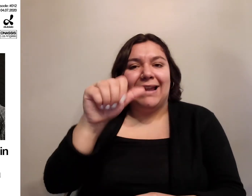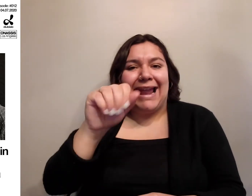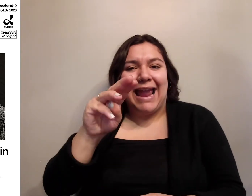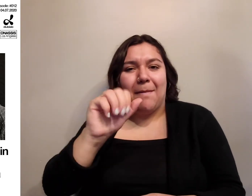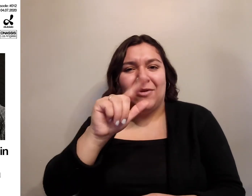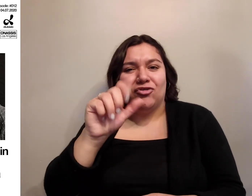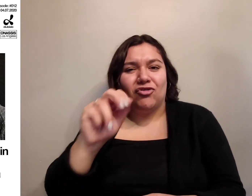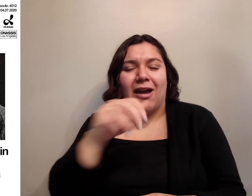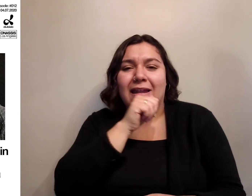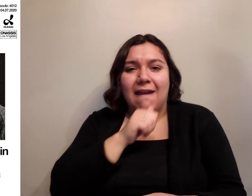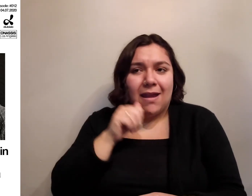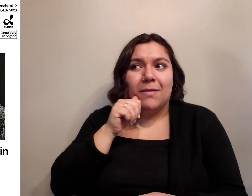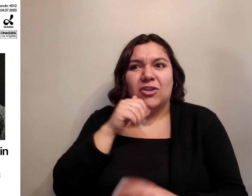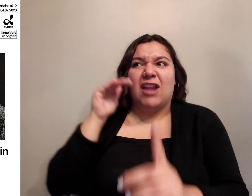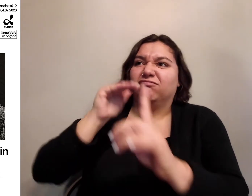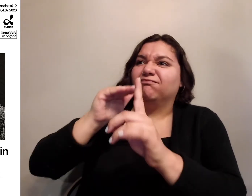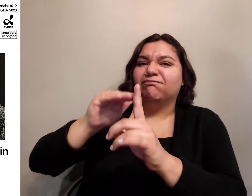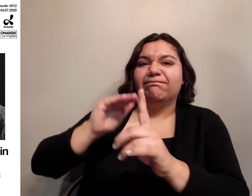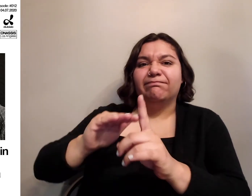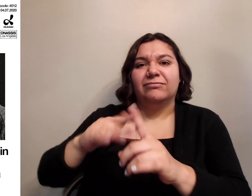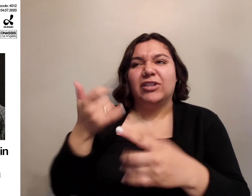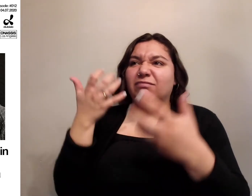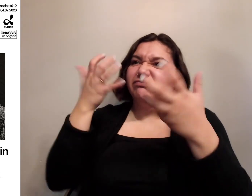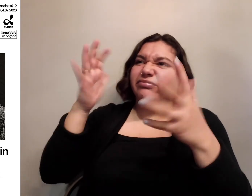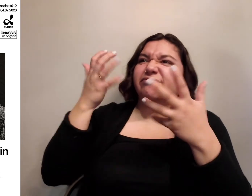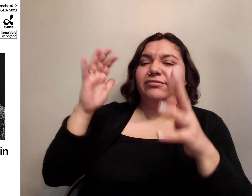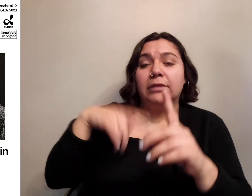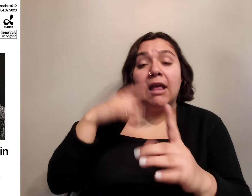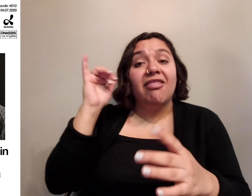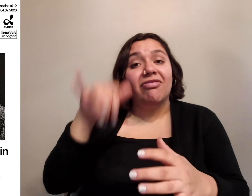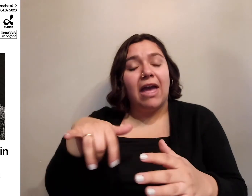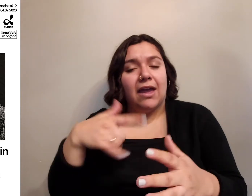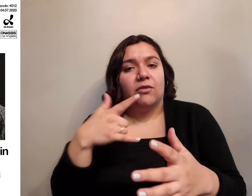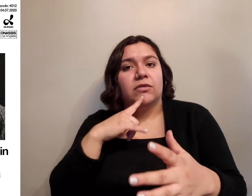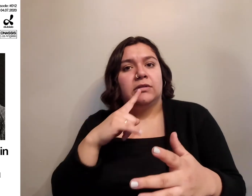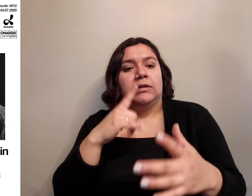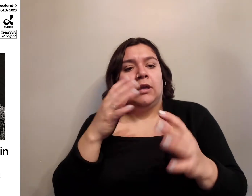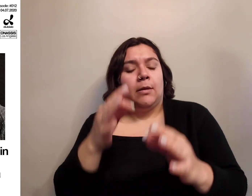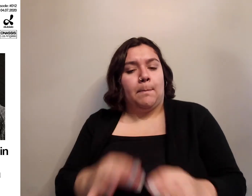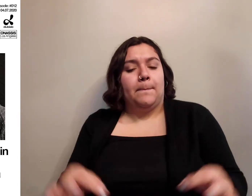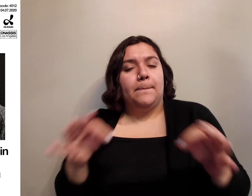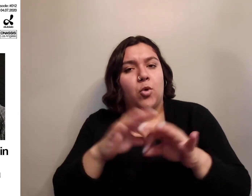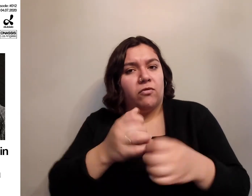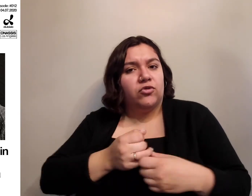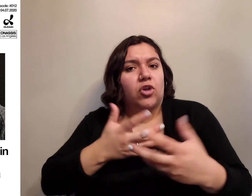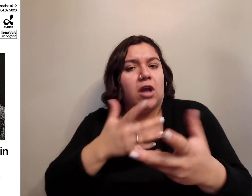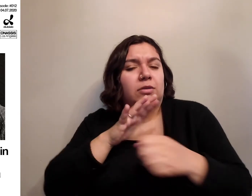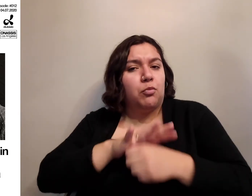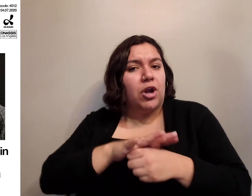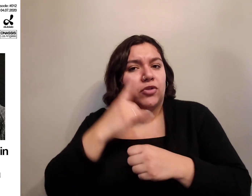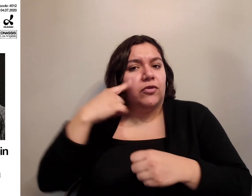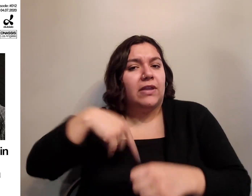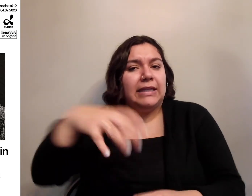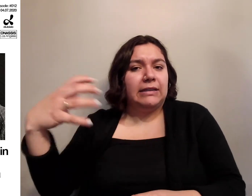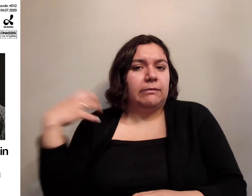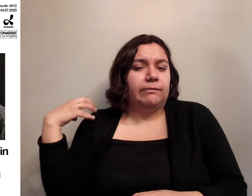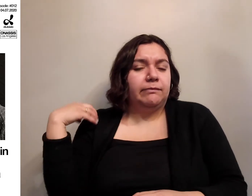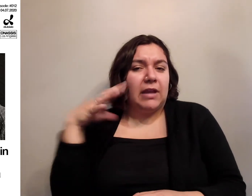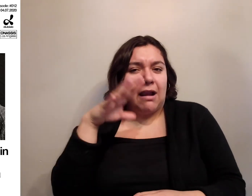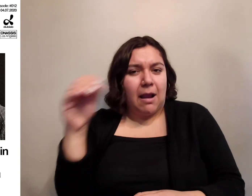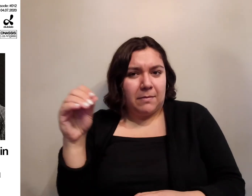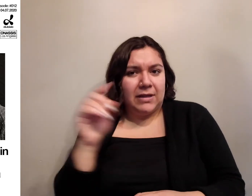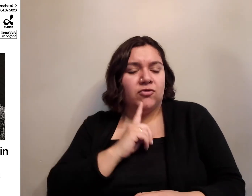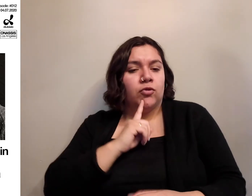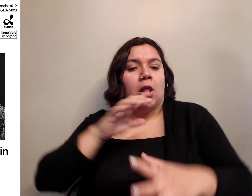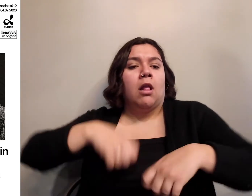beyond for goods. And so that is part of what has created the pressure on these employers to relent and